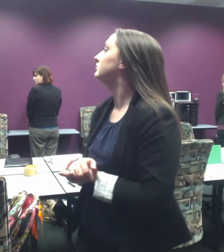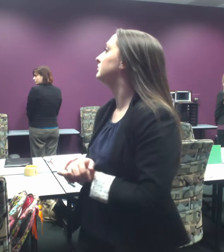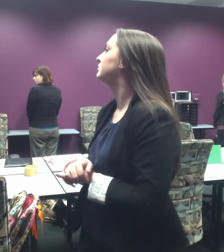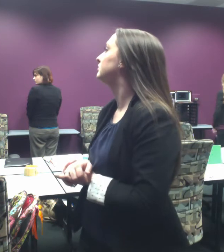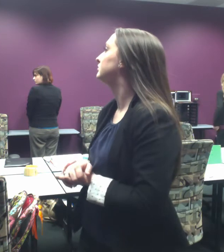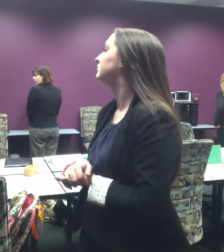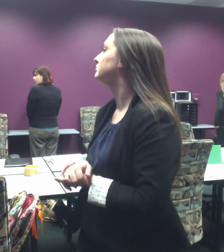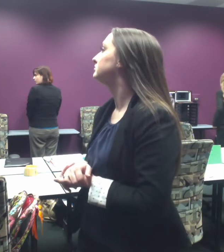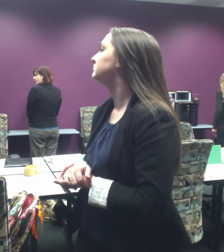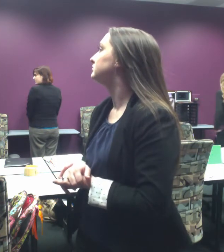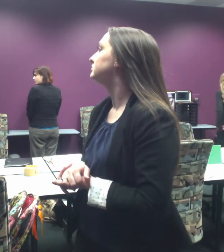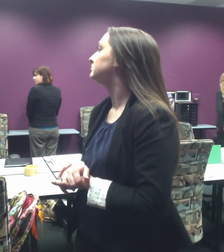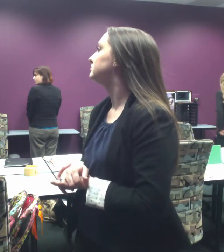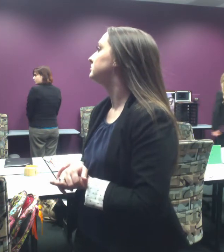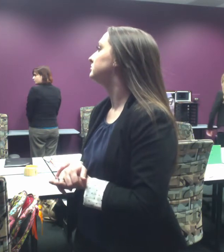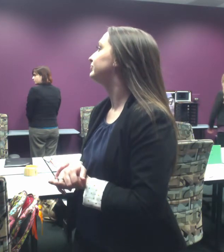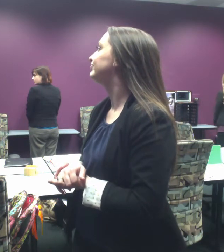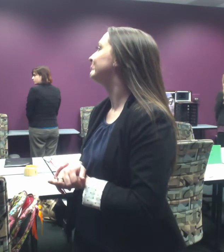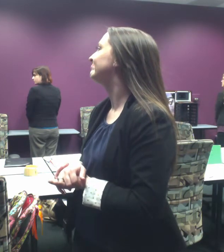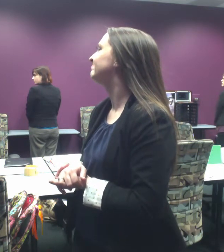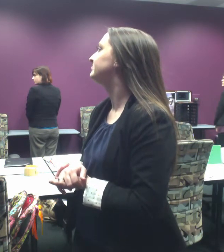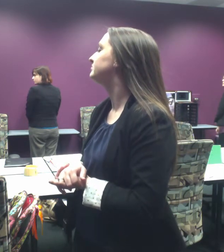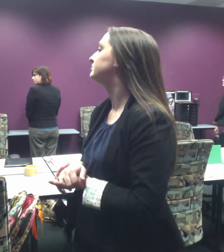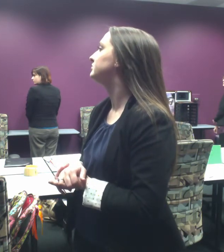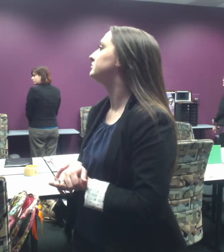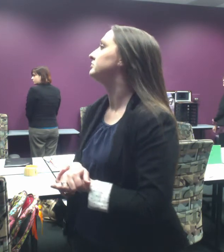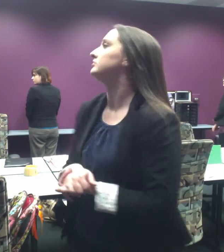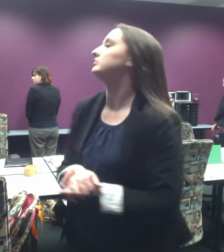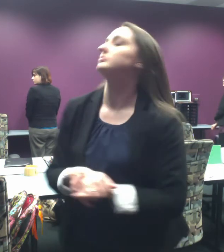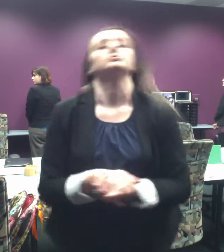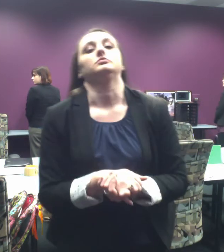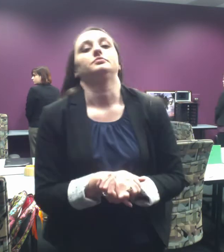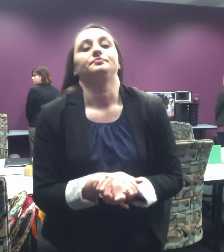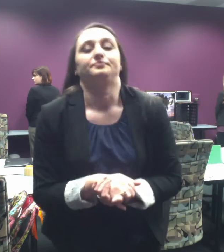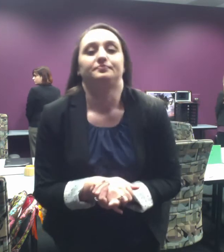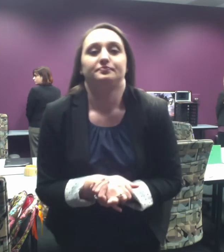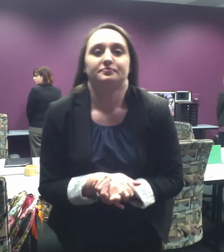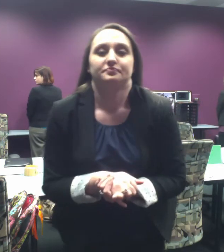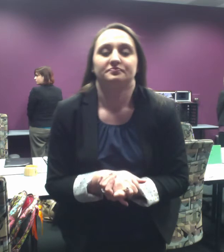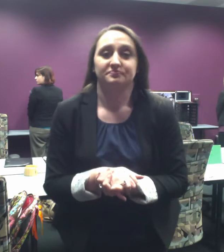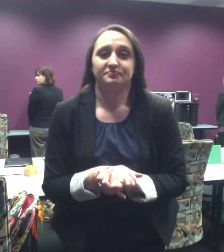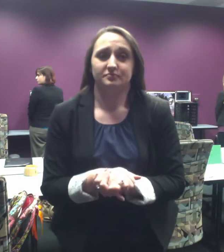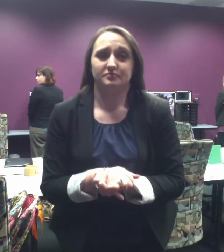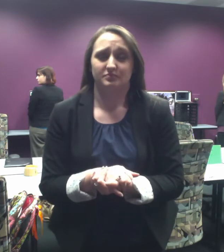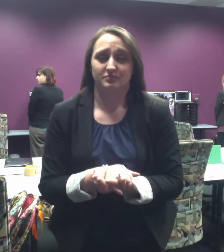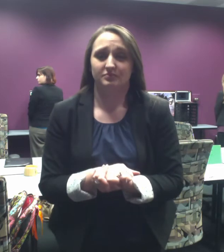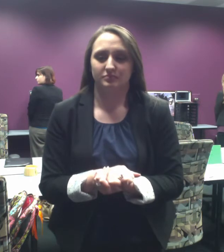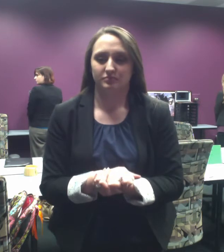Okay. Today, in your text for the last few days, you started to read the information in a section